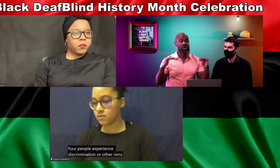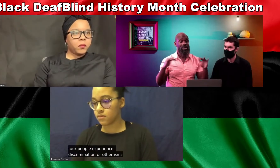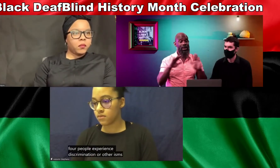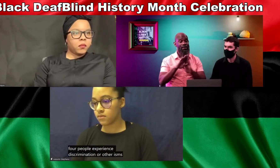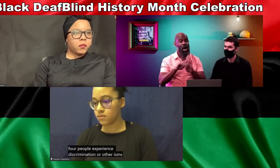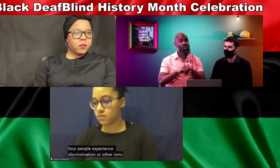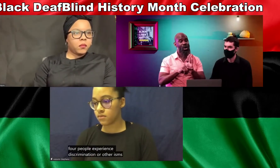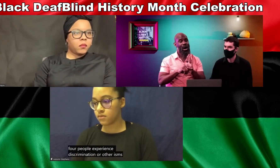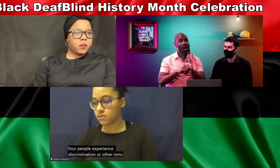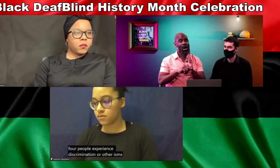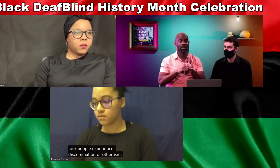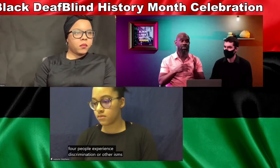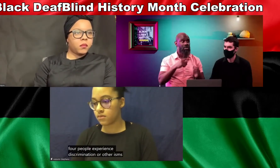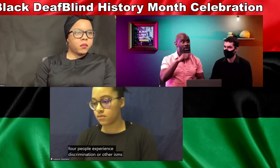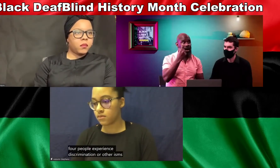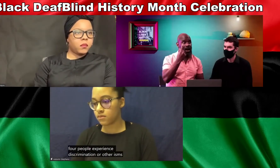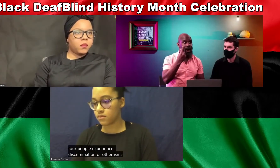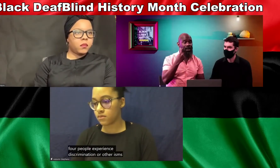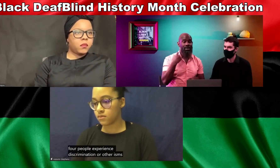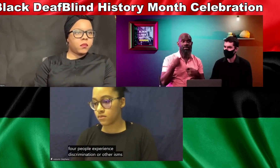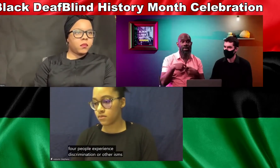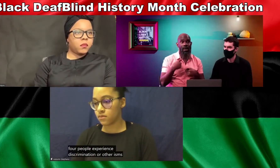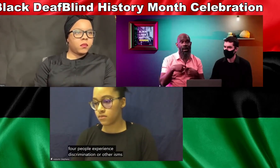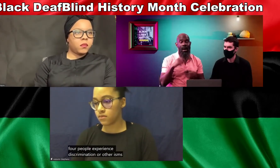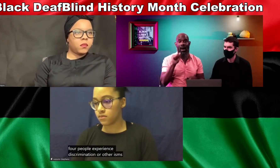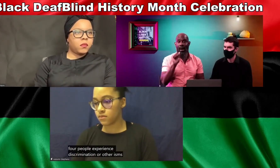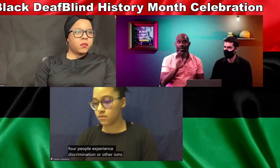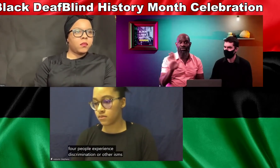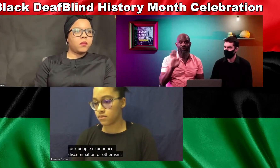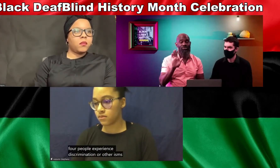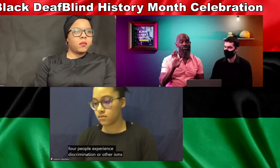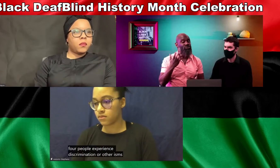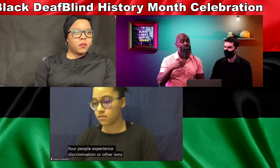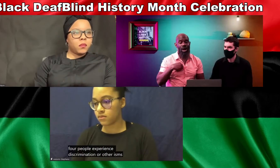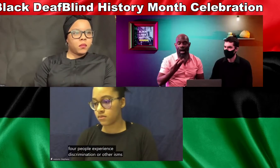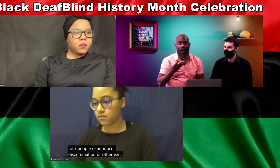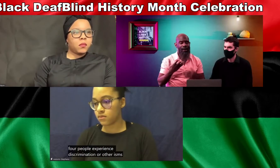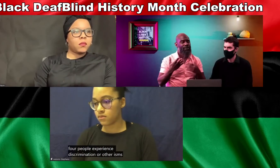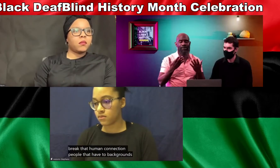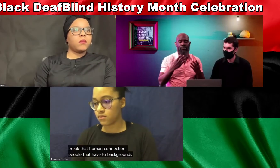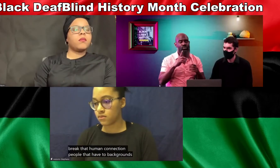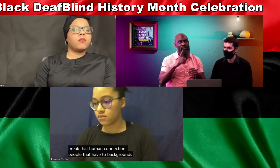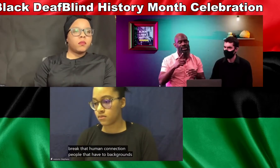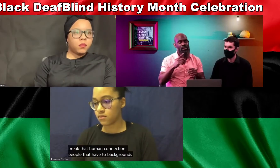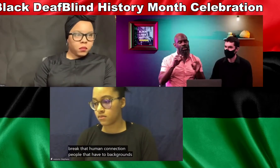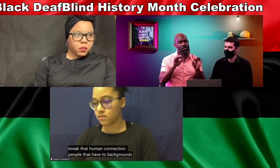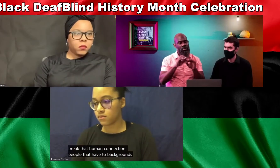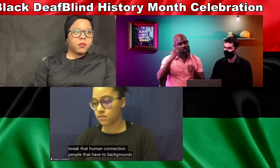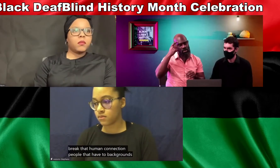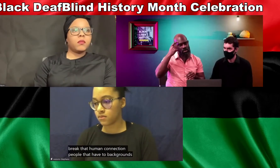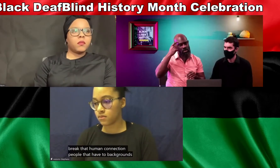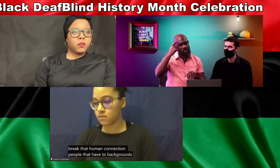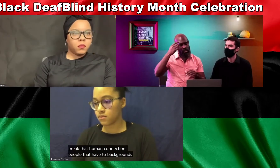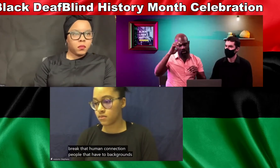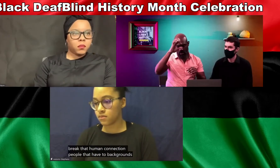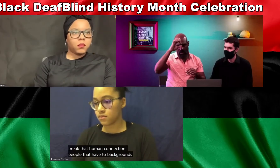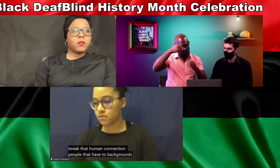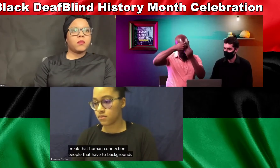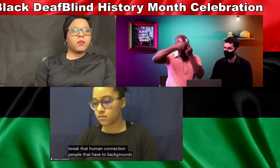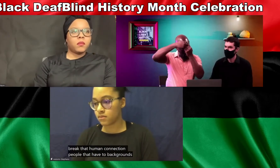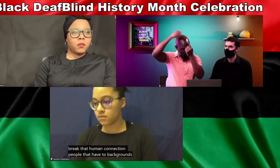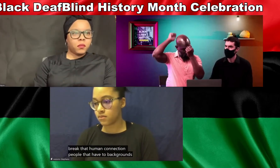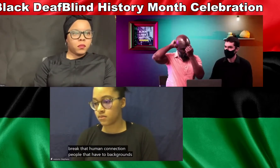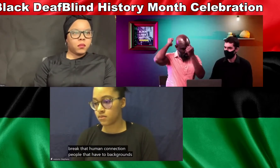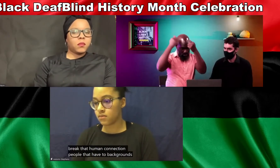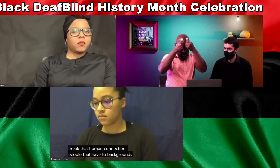connection. People that have diverse backgrounds, whether it be Black, Latino, Asian,